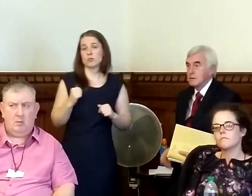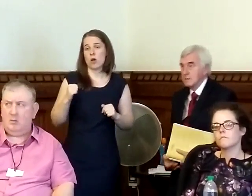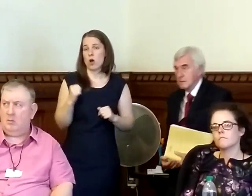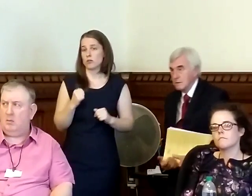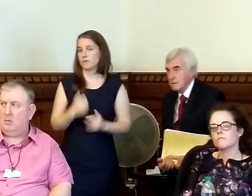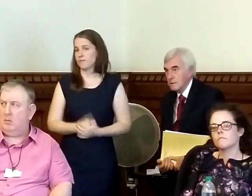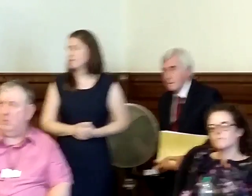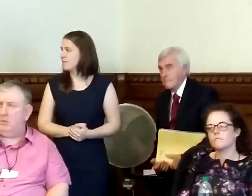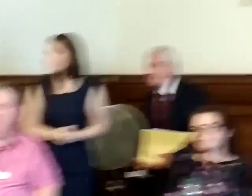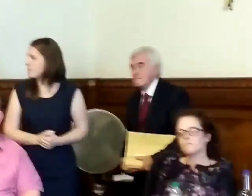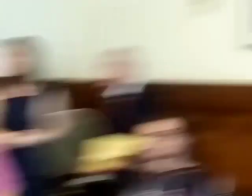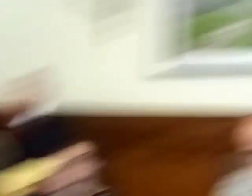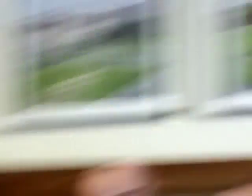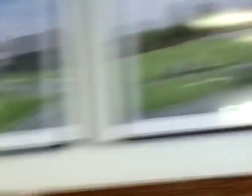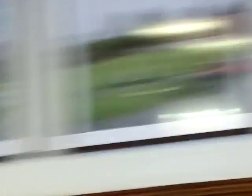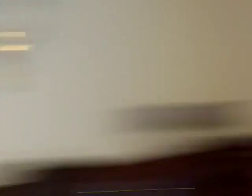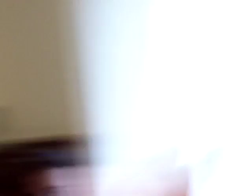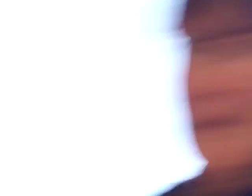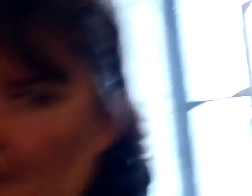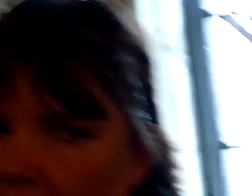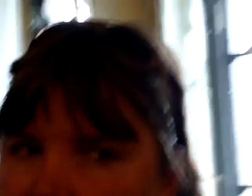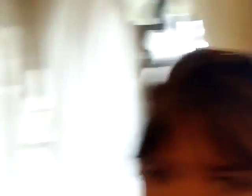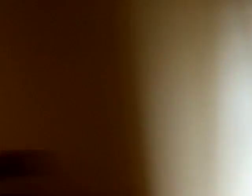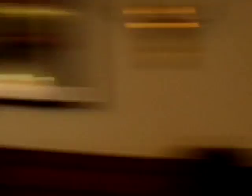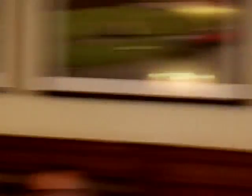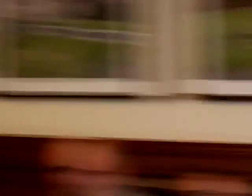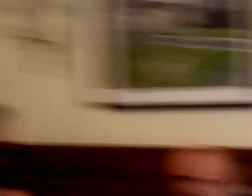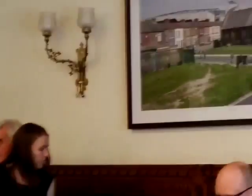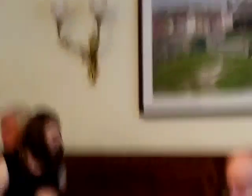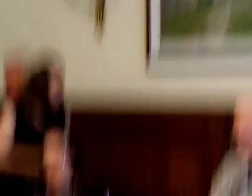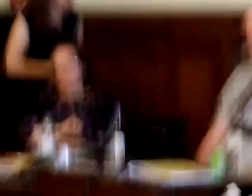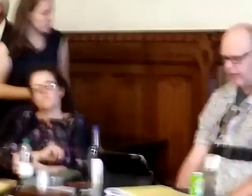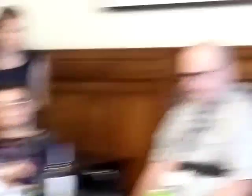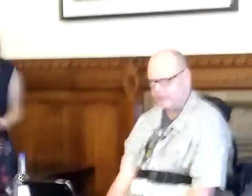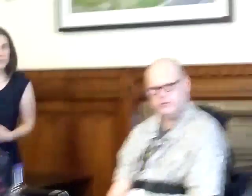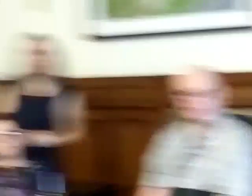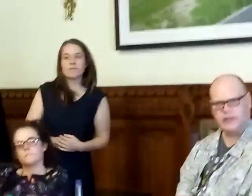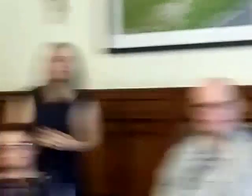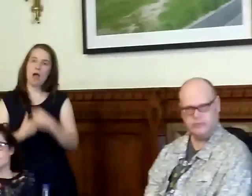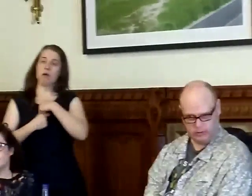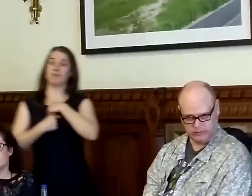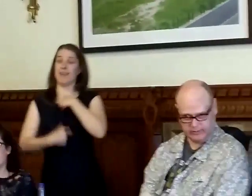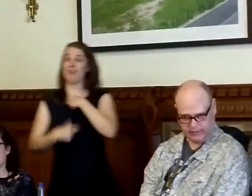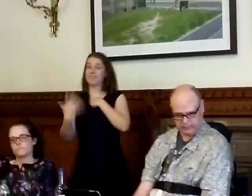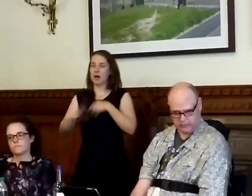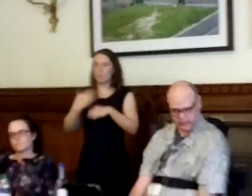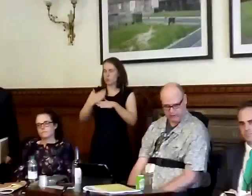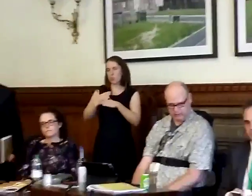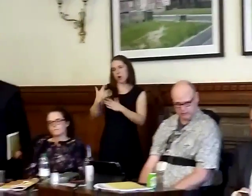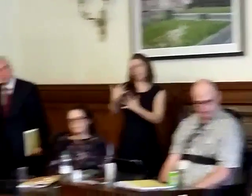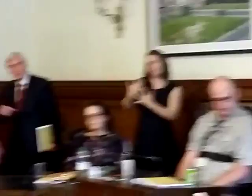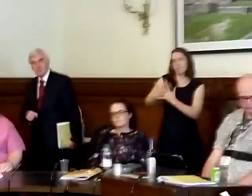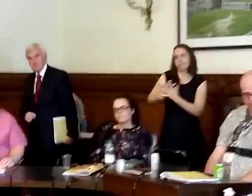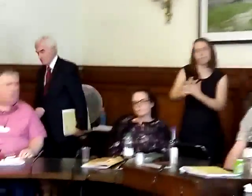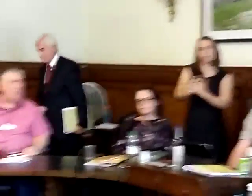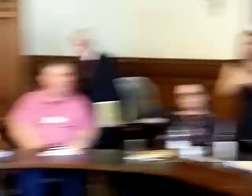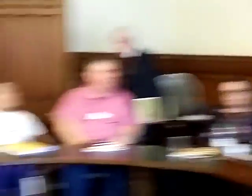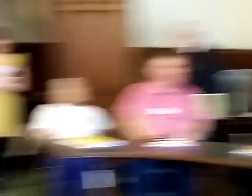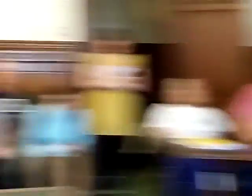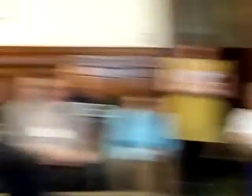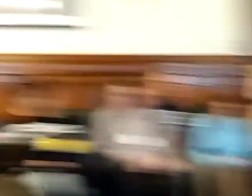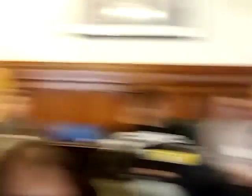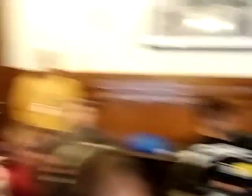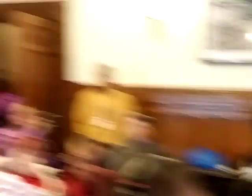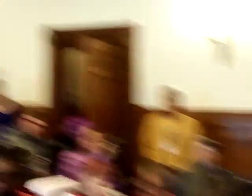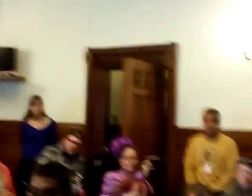done an amazing amount of work behind the scenes. I'd just like to Mitchell say a few words, if that's okay, before